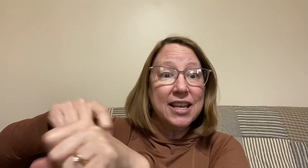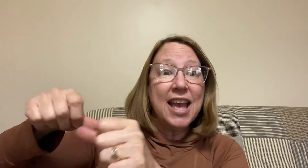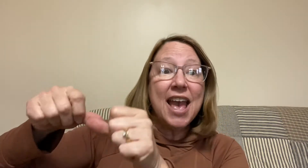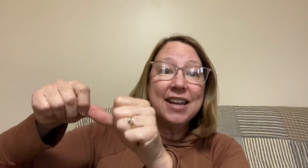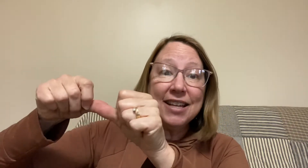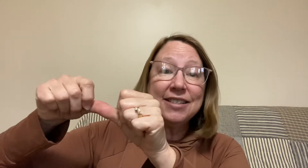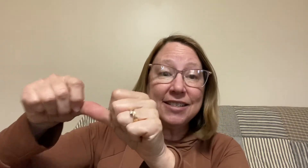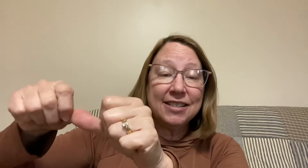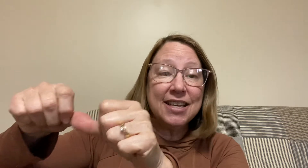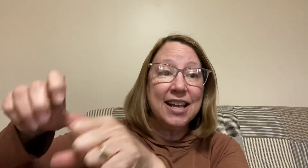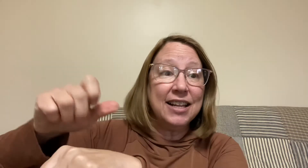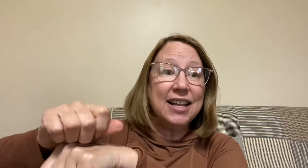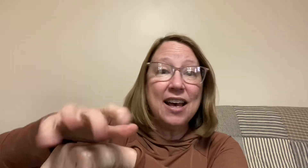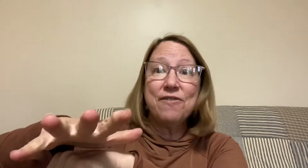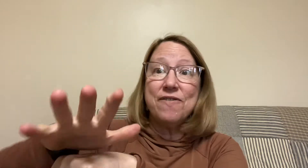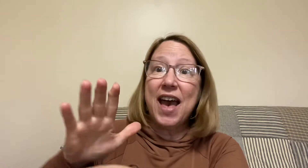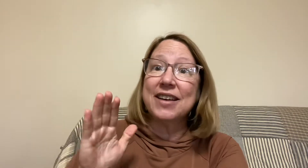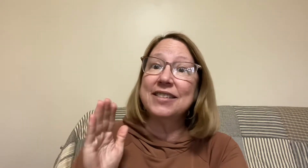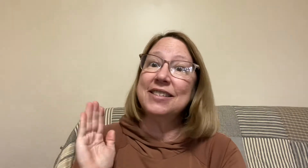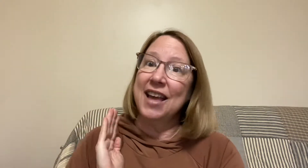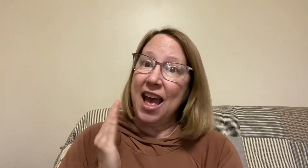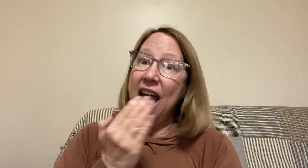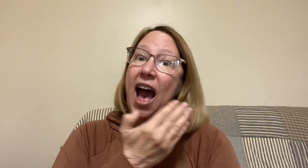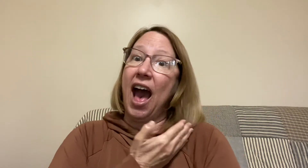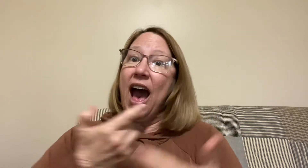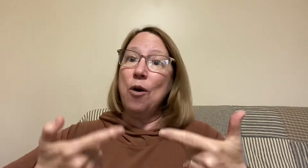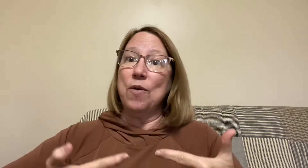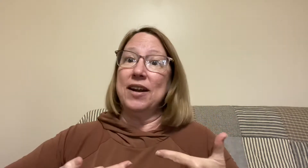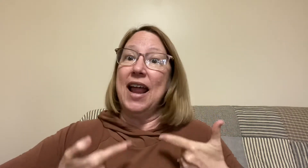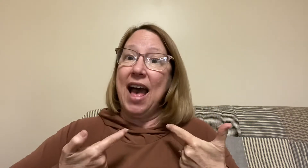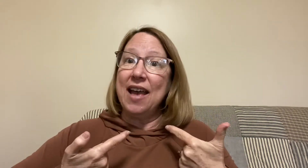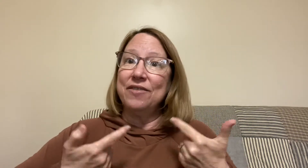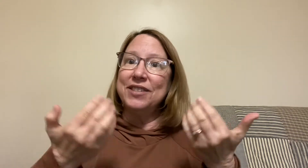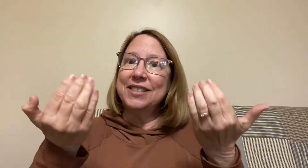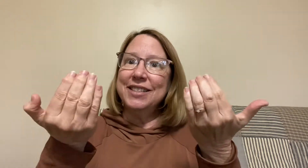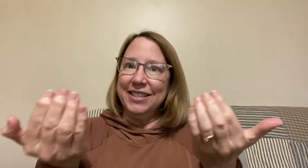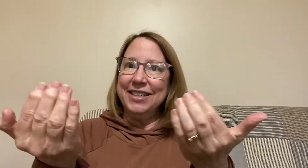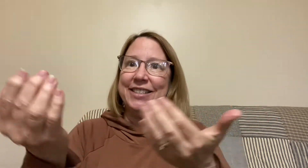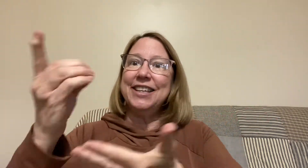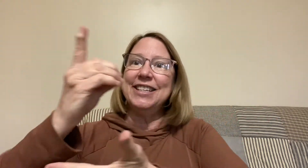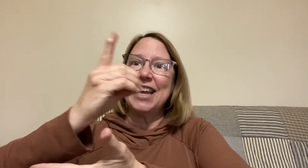and it still affects our lives today.